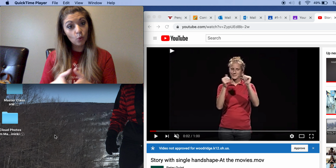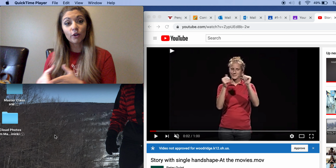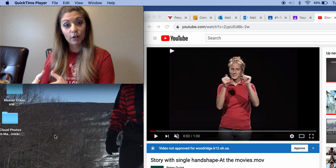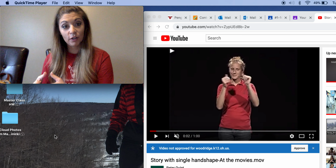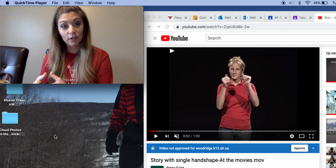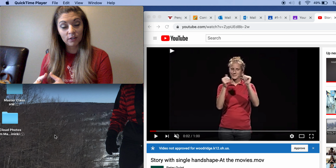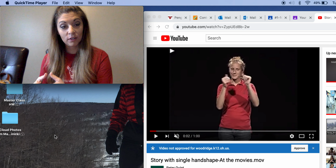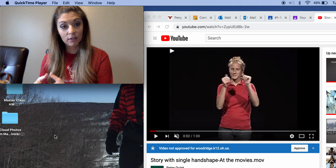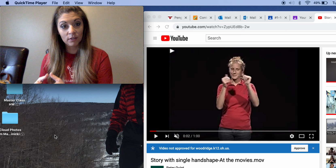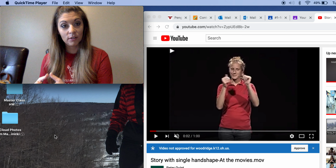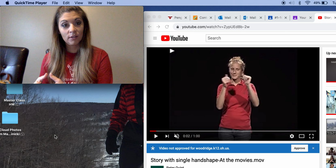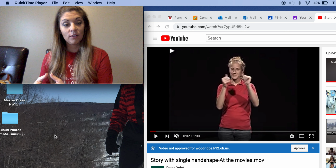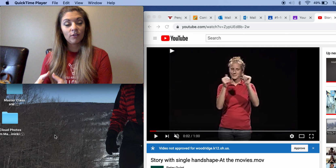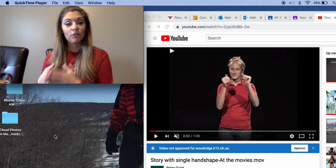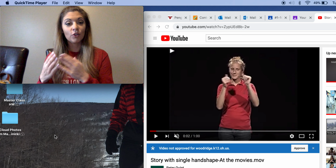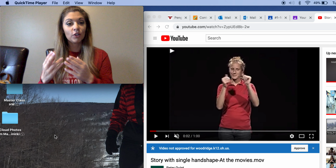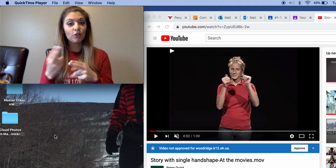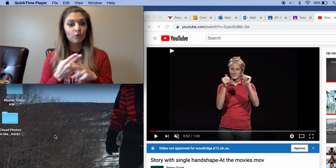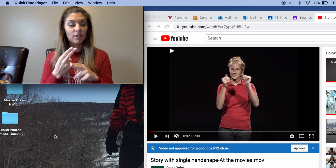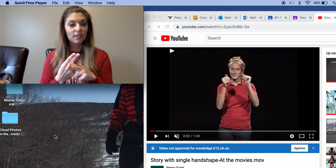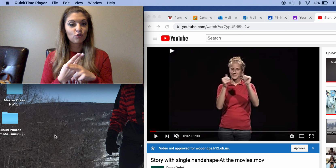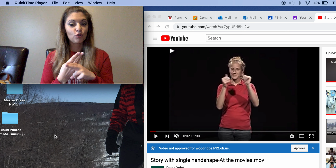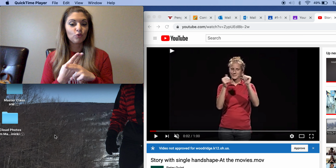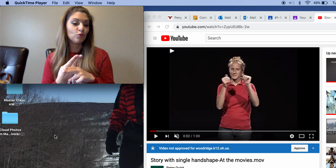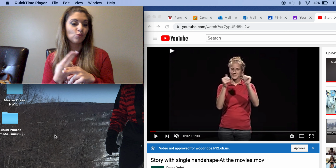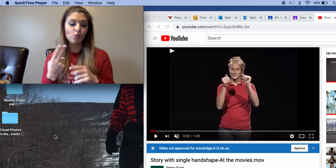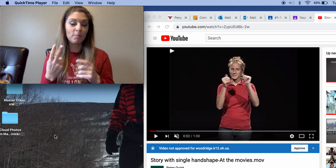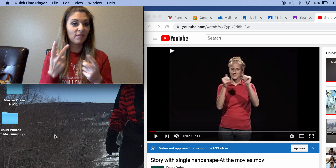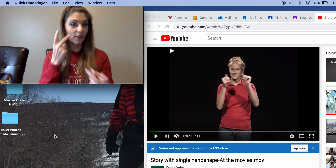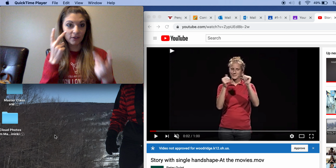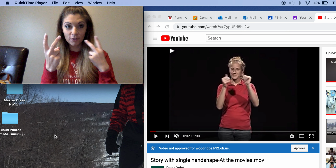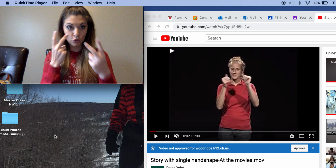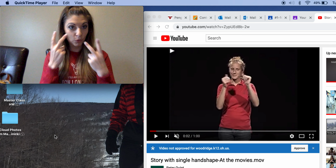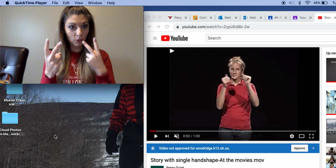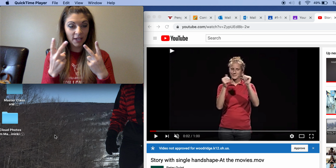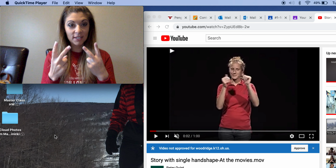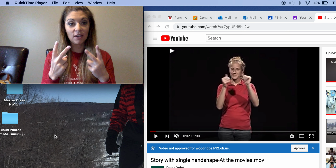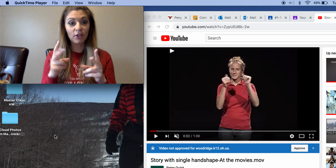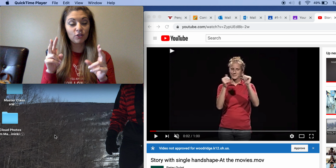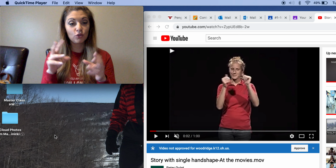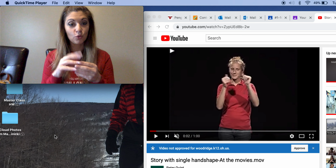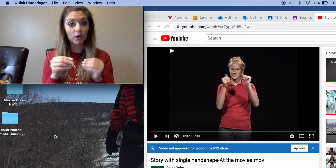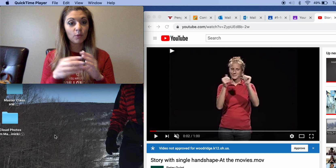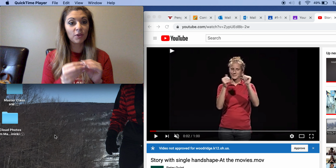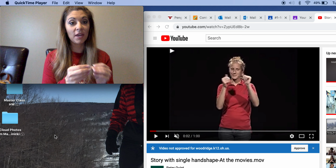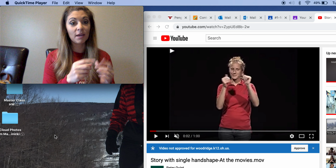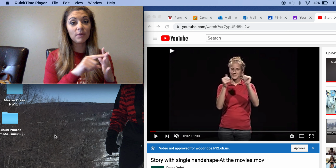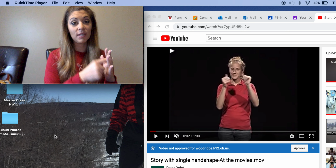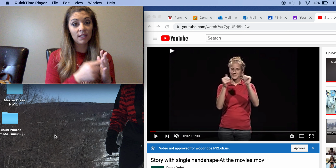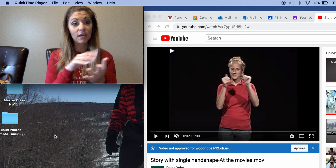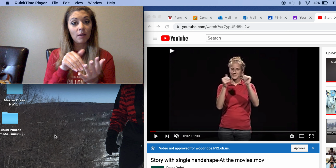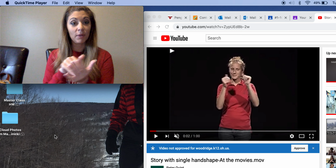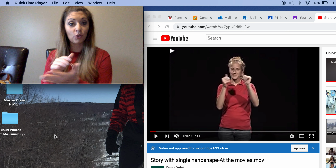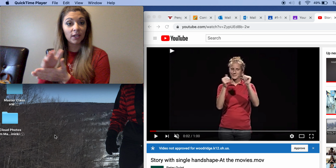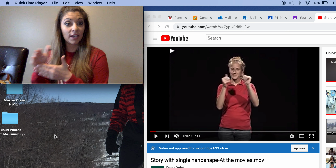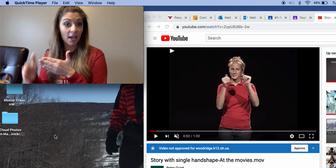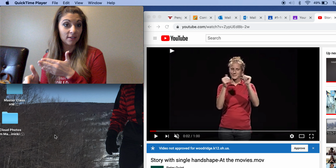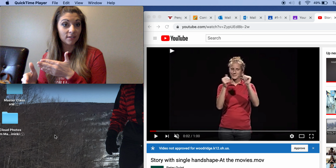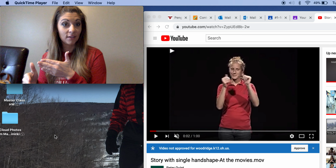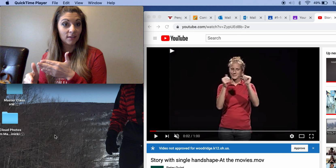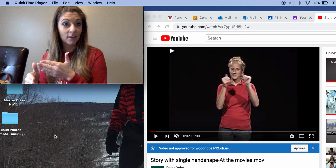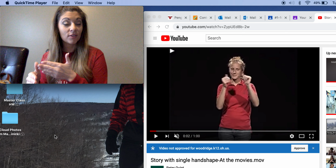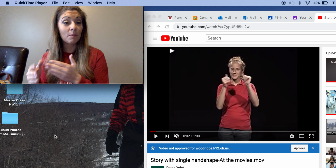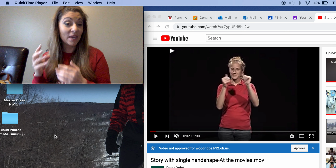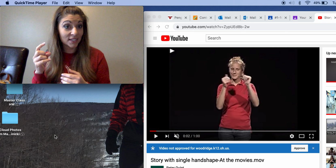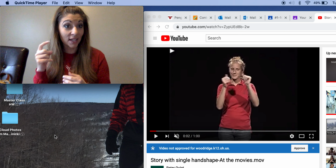In order, you're going to use it to be very visual and tell a story with a beginning, a middle, and an